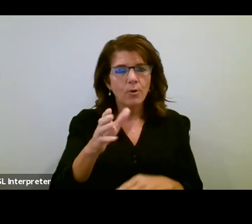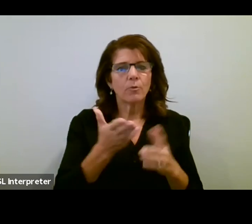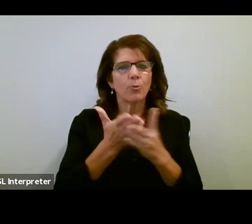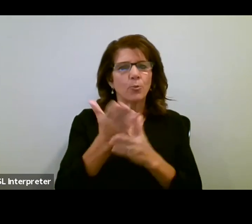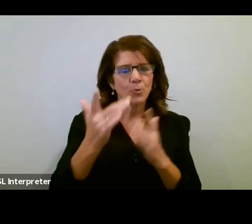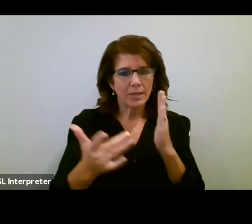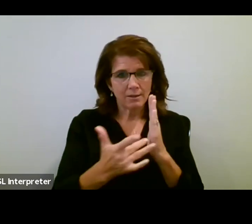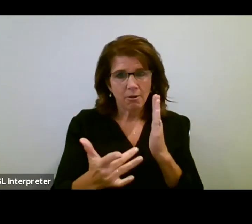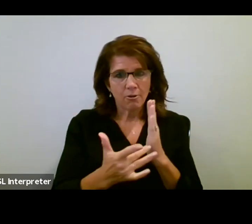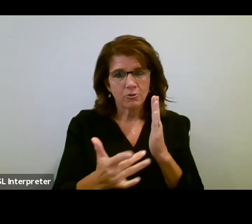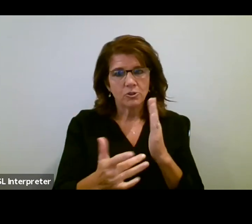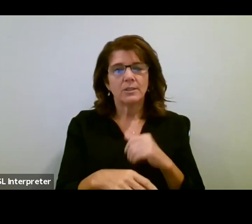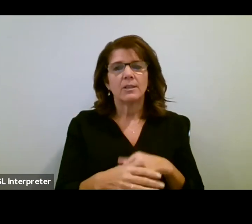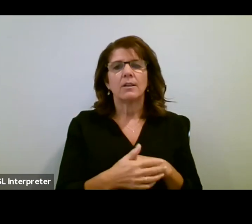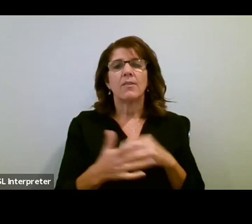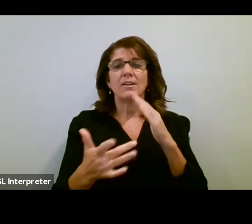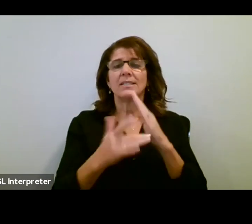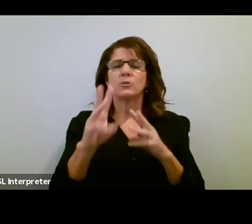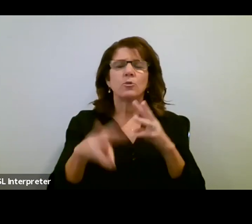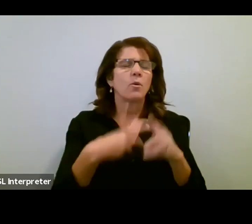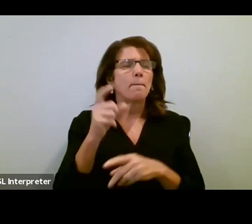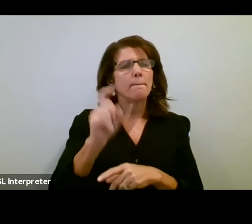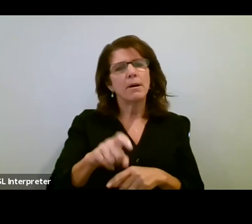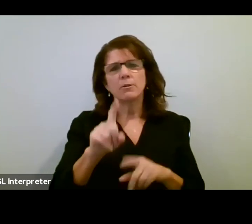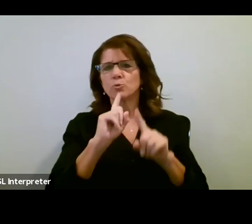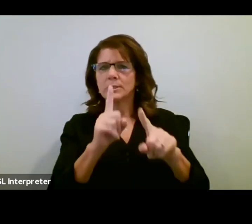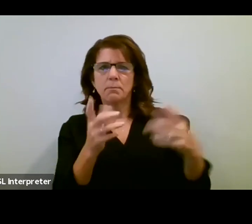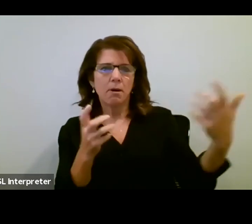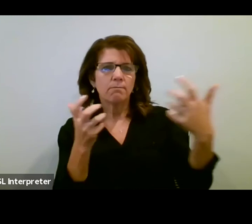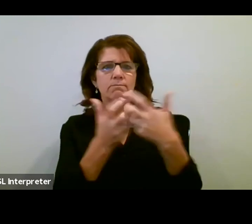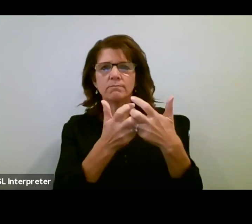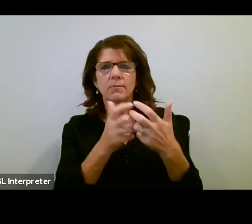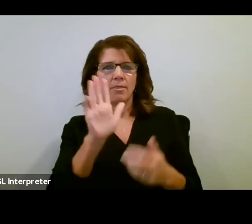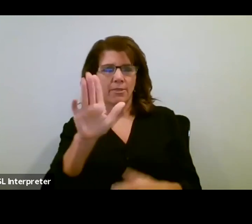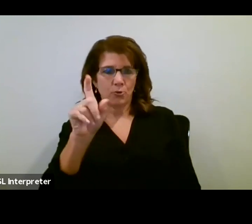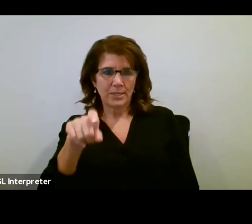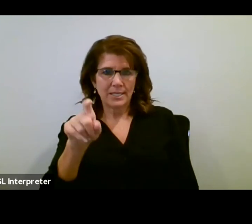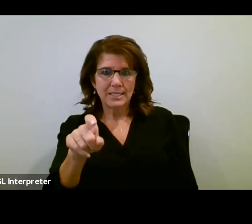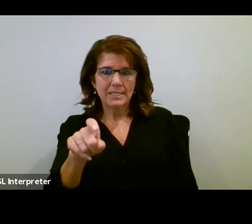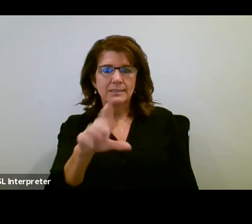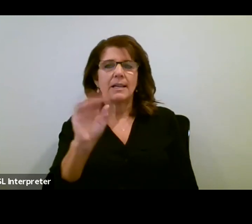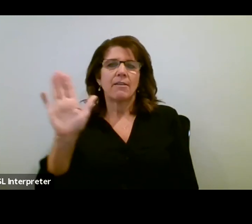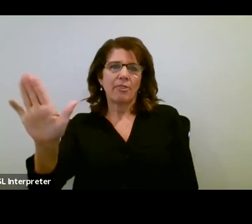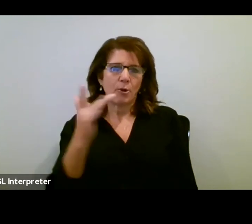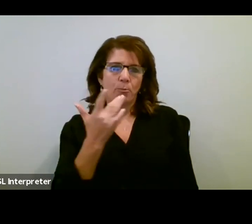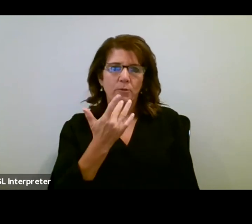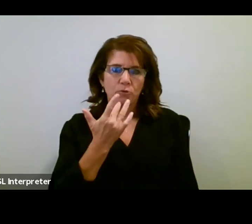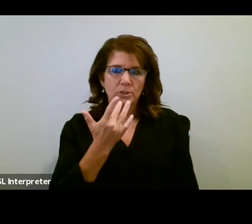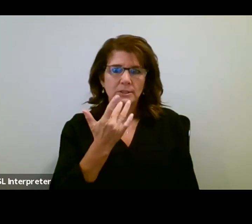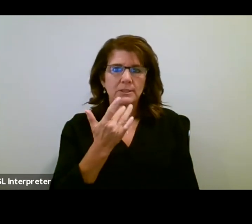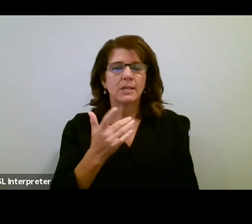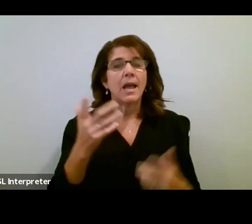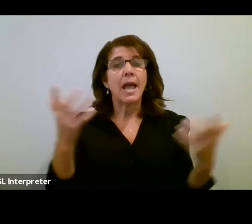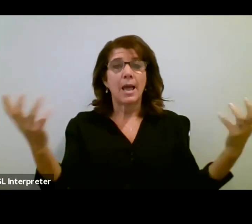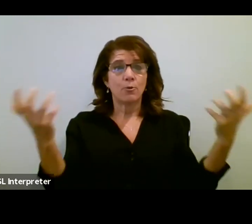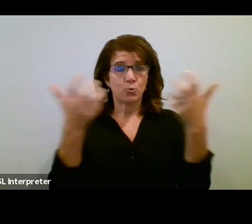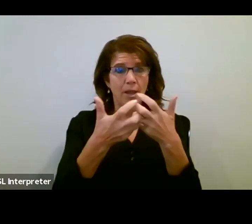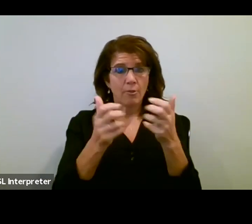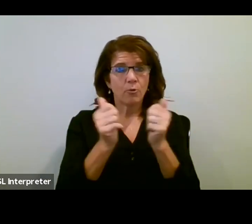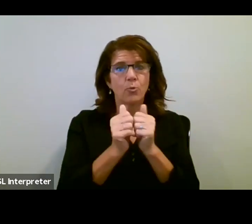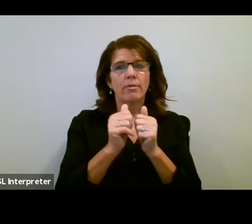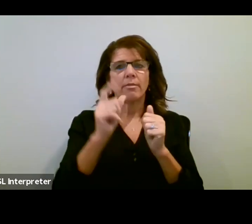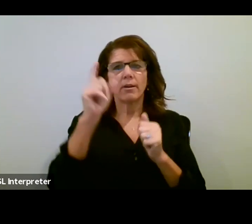technology, the technology world must respond to their specific needs and preferences, and together with